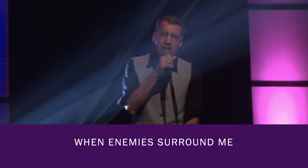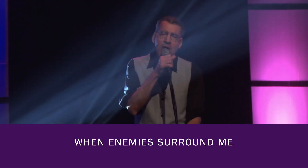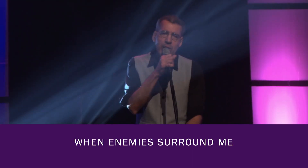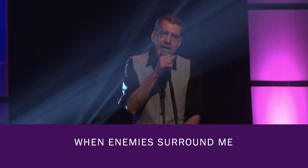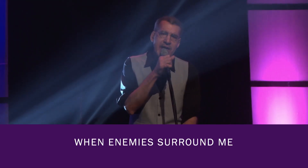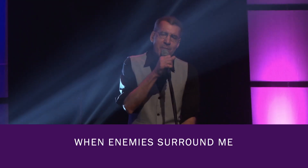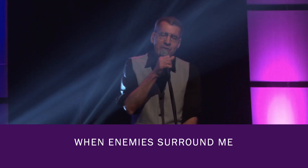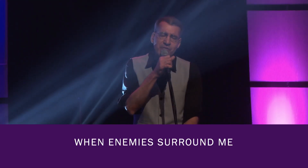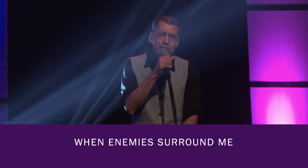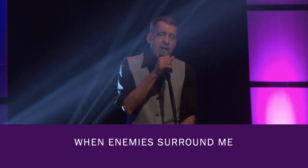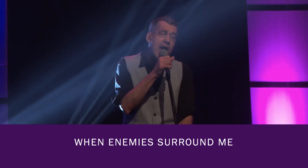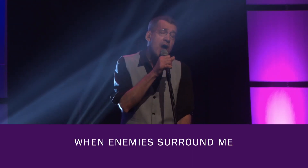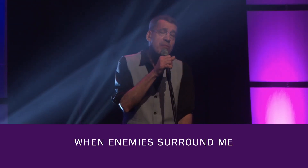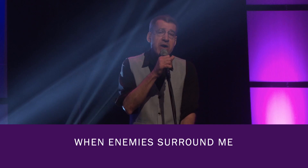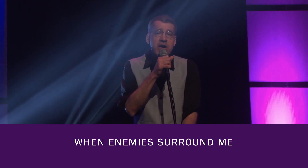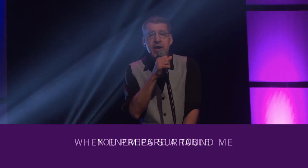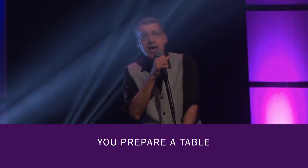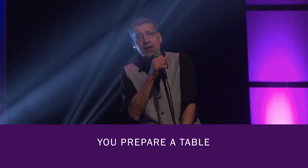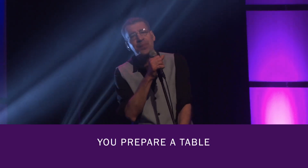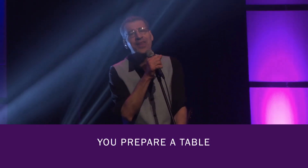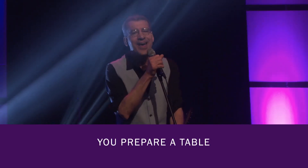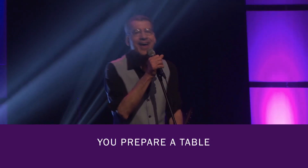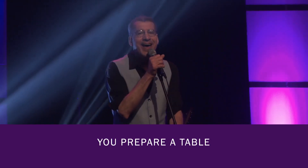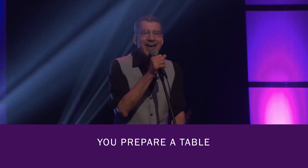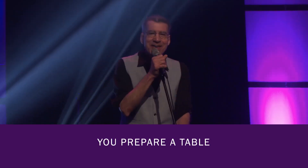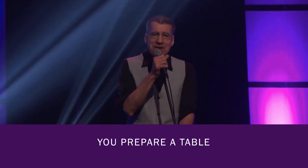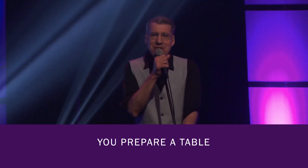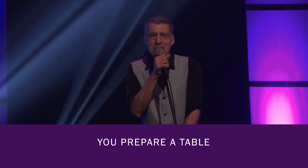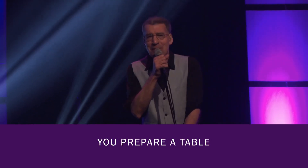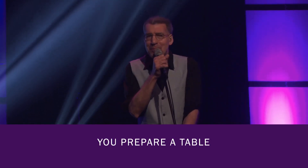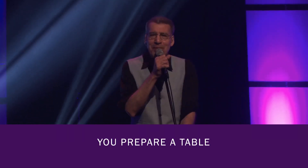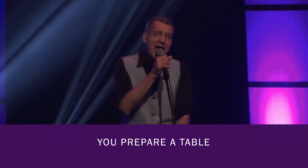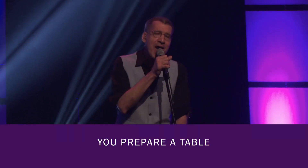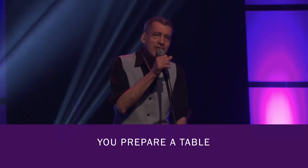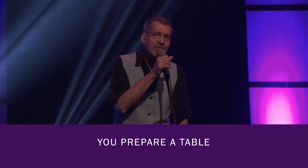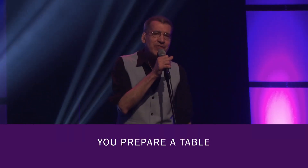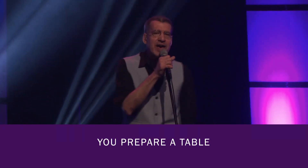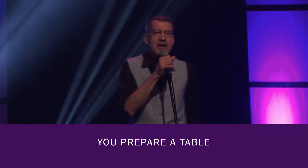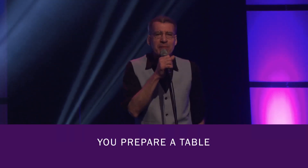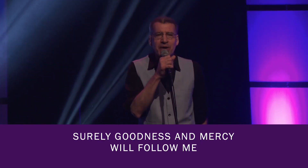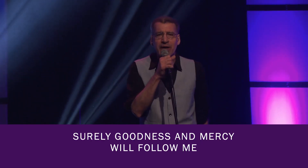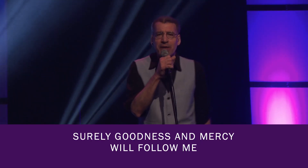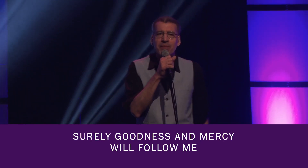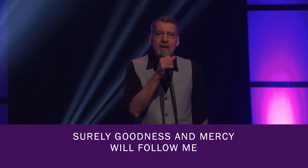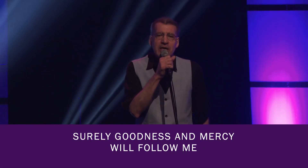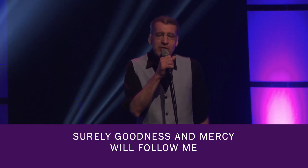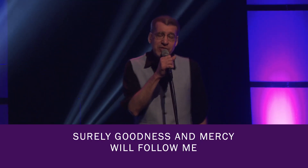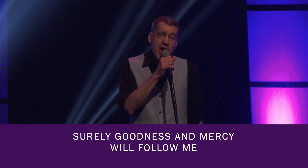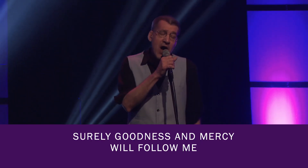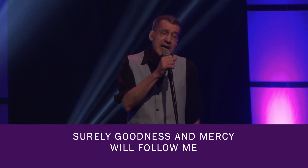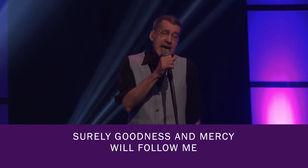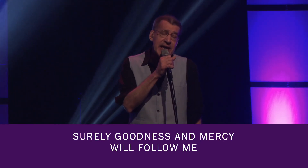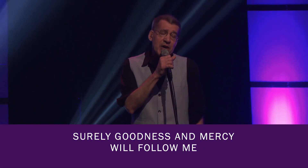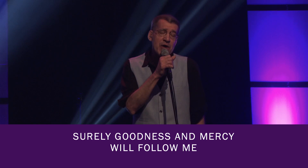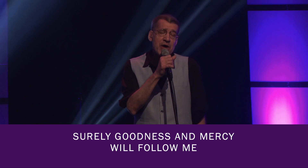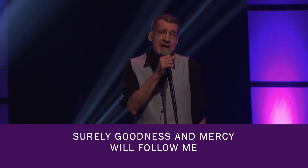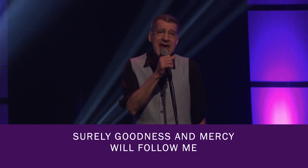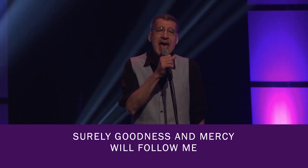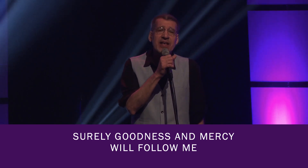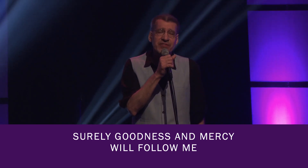evil. When enemies surround me, you prepare a table.